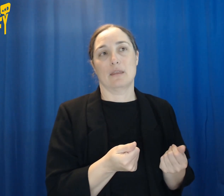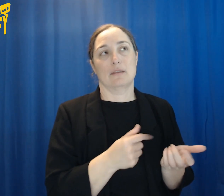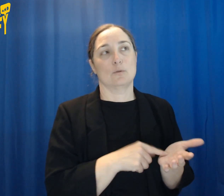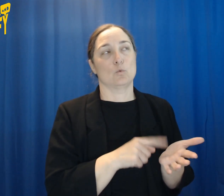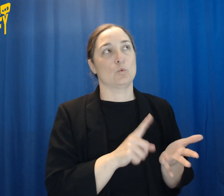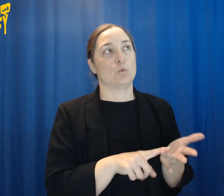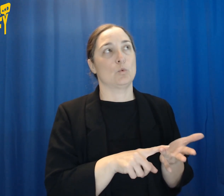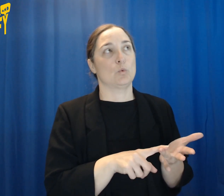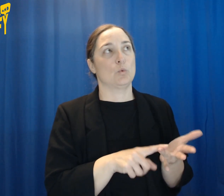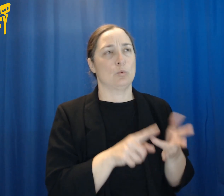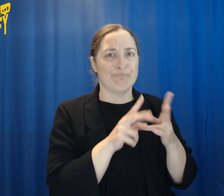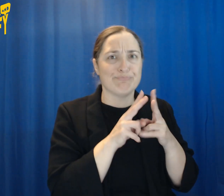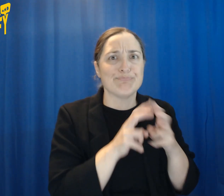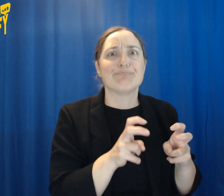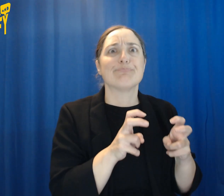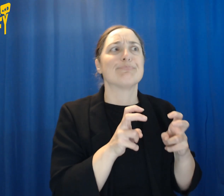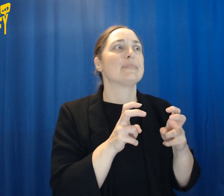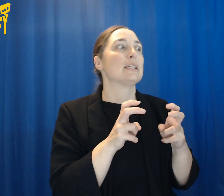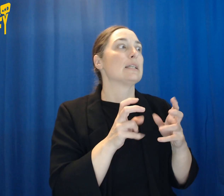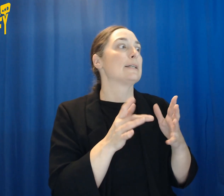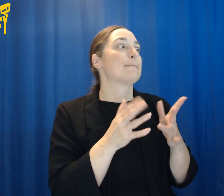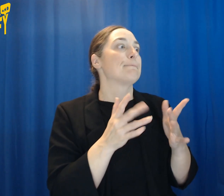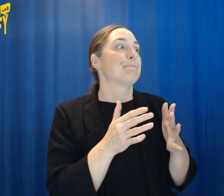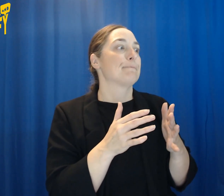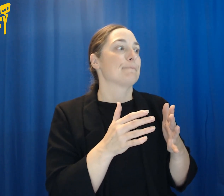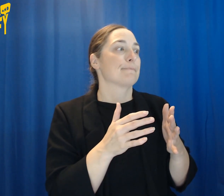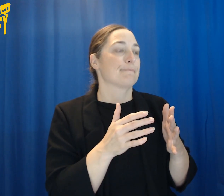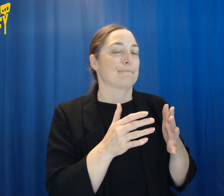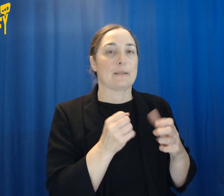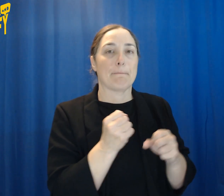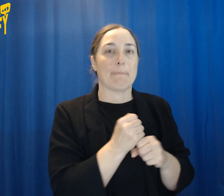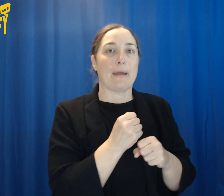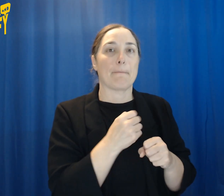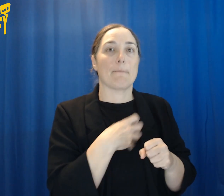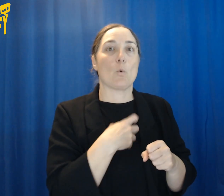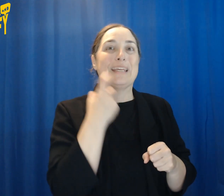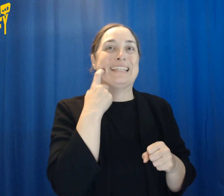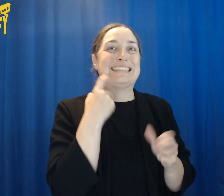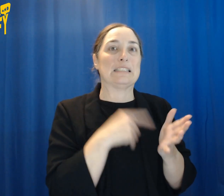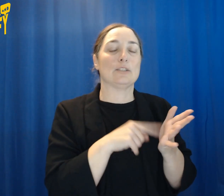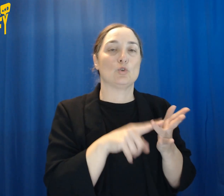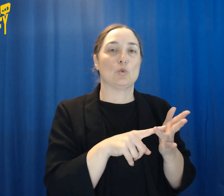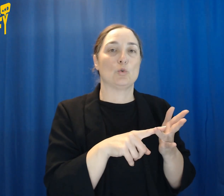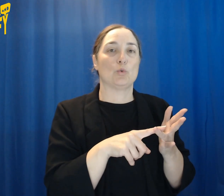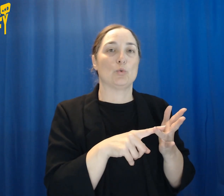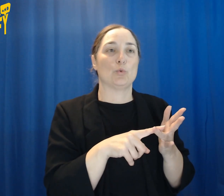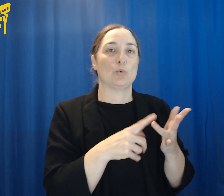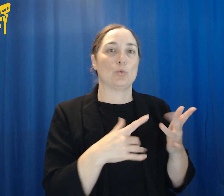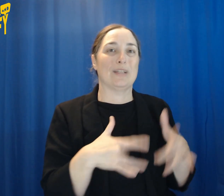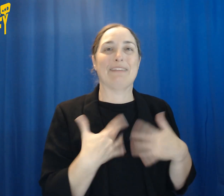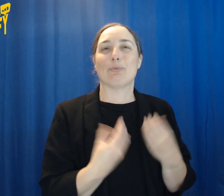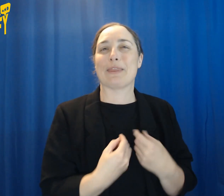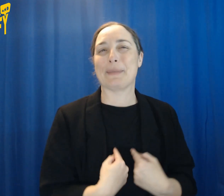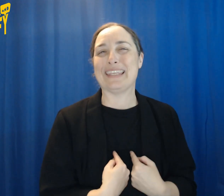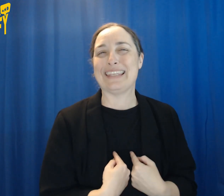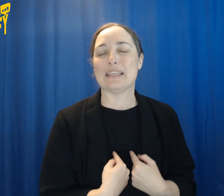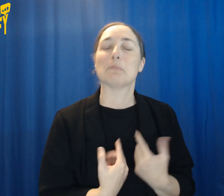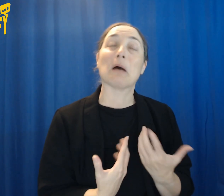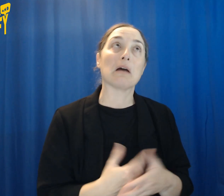to maybe make me easier to figure out. So, yeah, probably. But I mean, they knew my eyes were